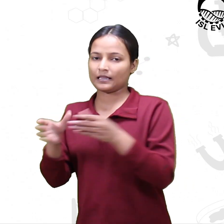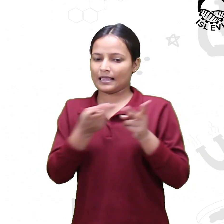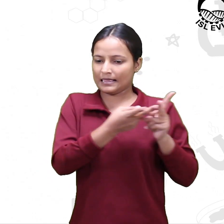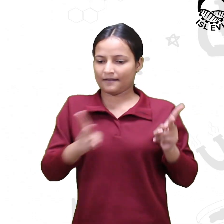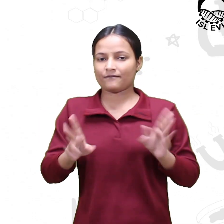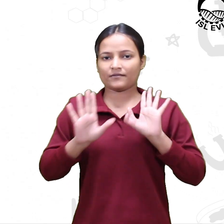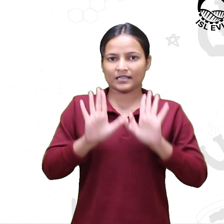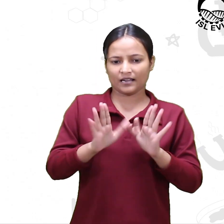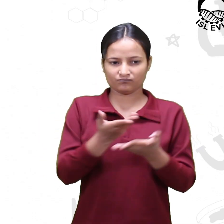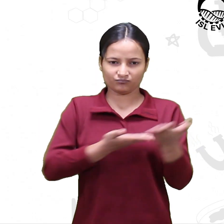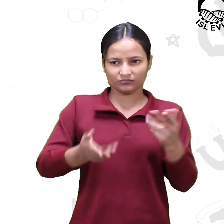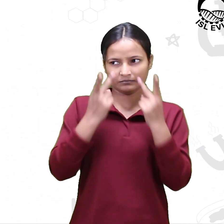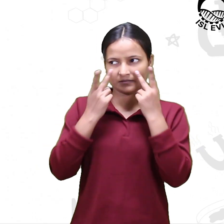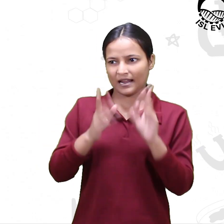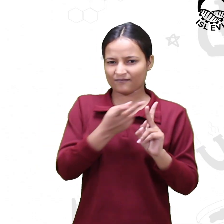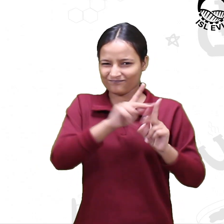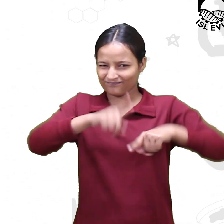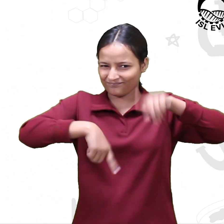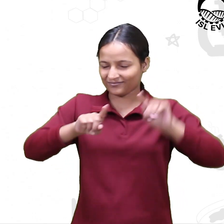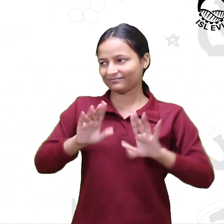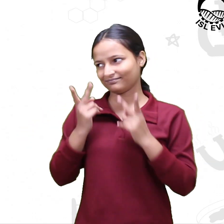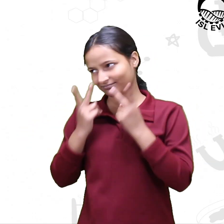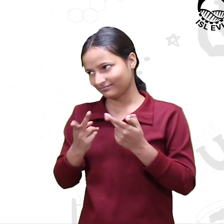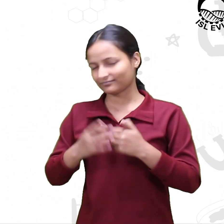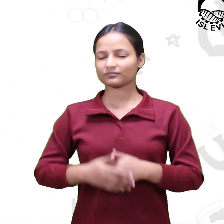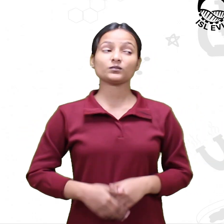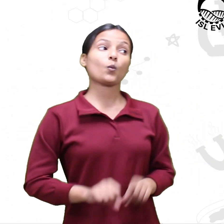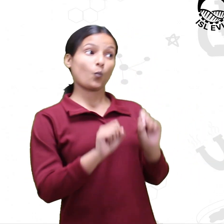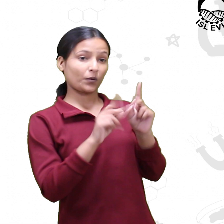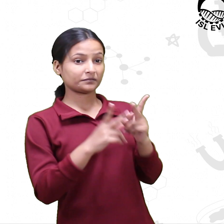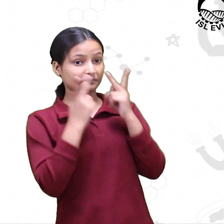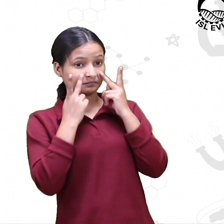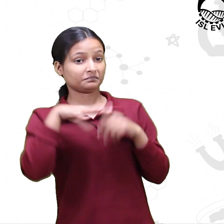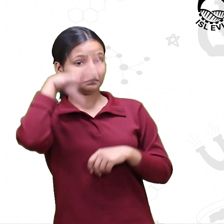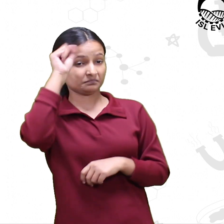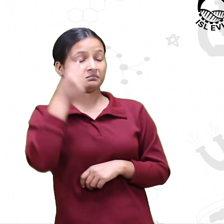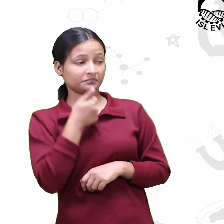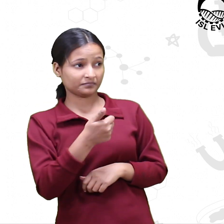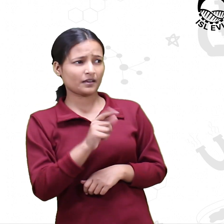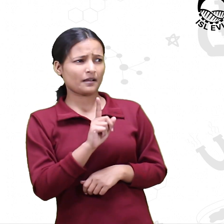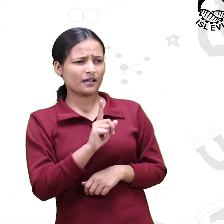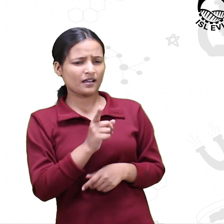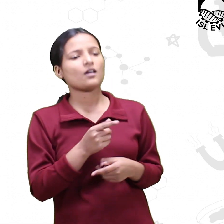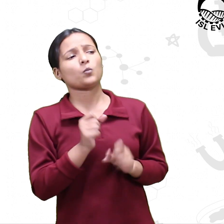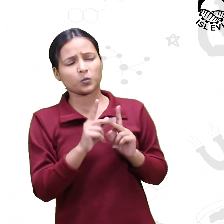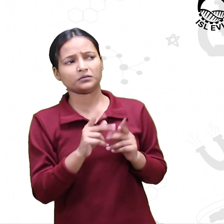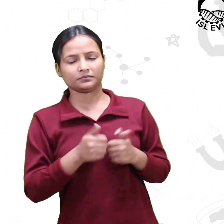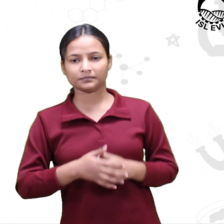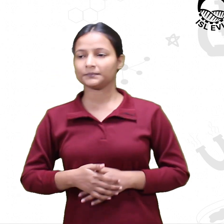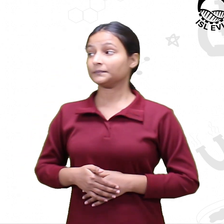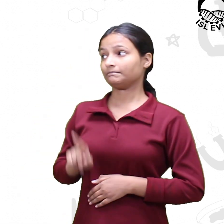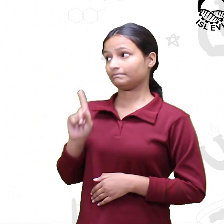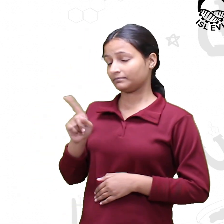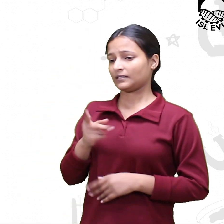in children. Ah, I see. But some of the other types of birthmarks may have less severe